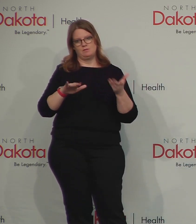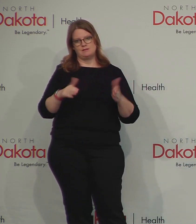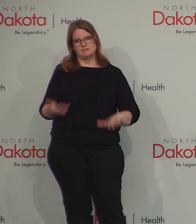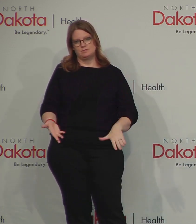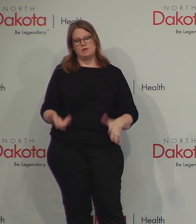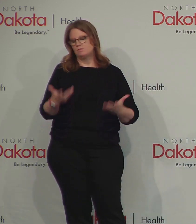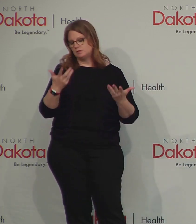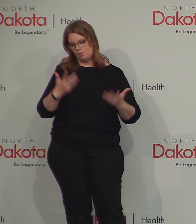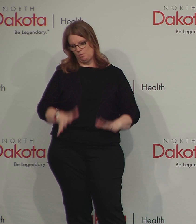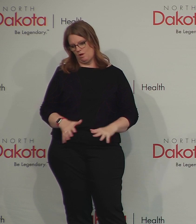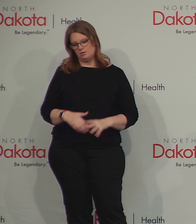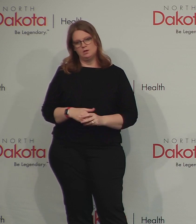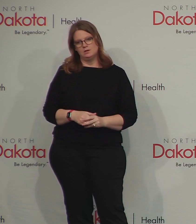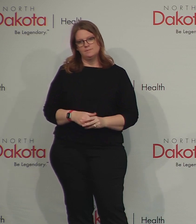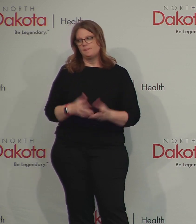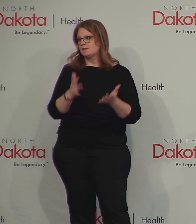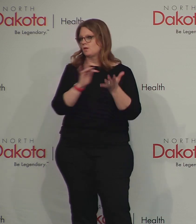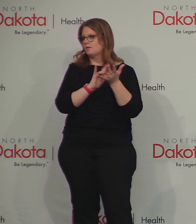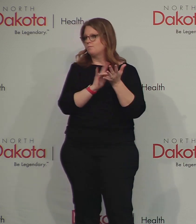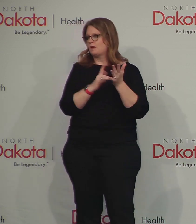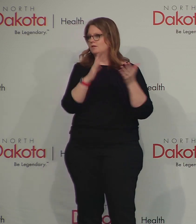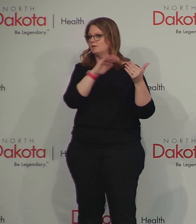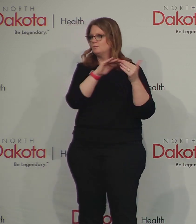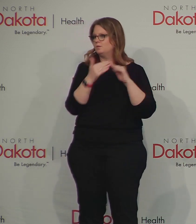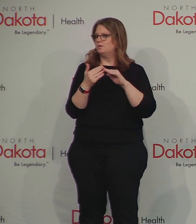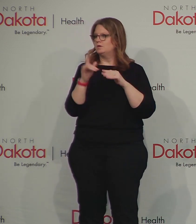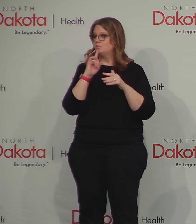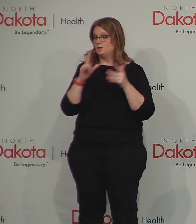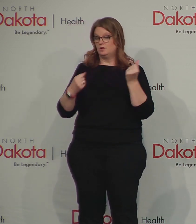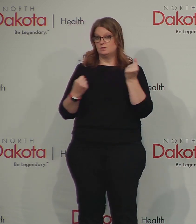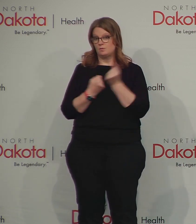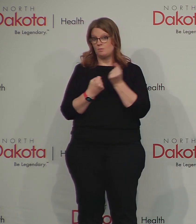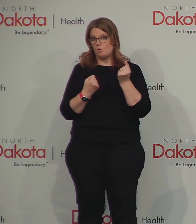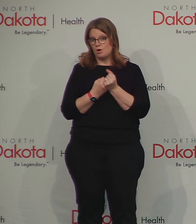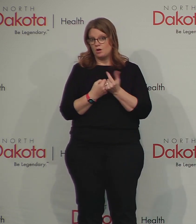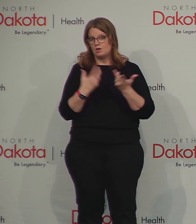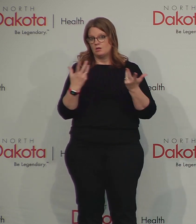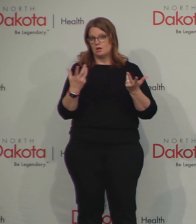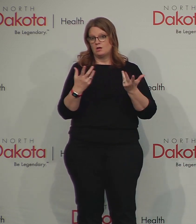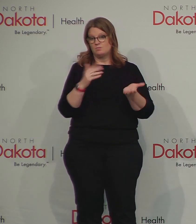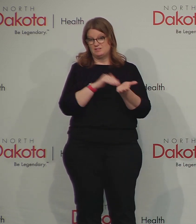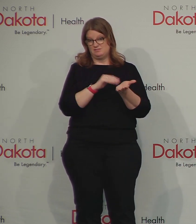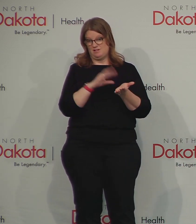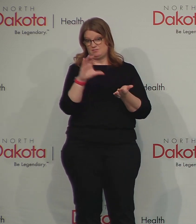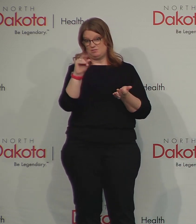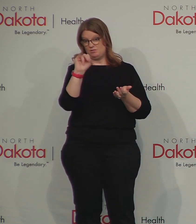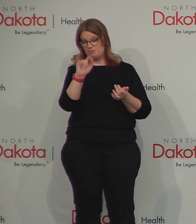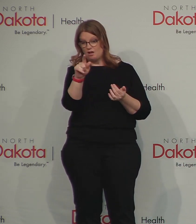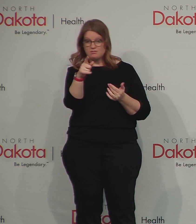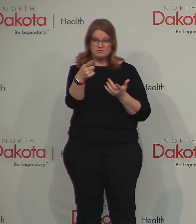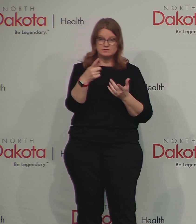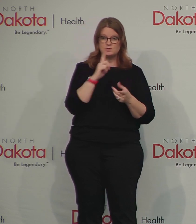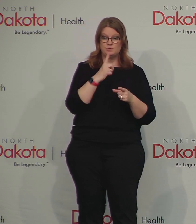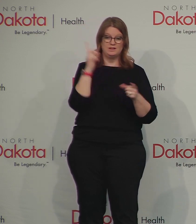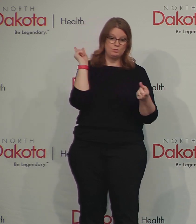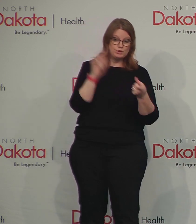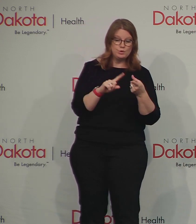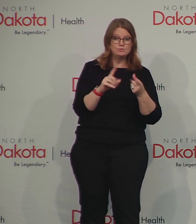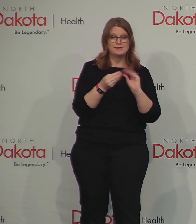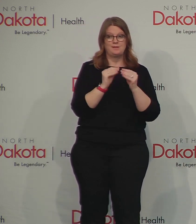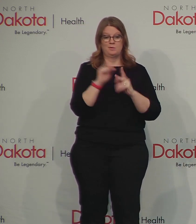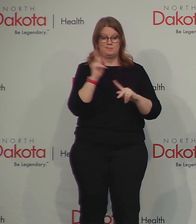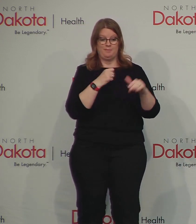so again, the medical community getting behind what Dr. Connell talked about here and making sure that we can reduce hospitalization, reduce deaths with the use